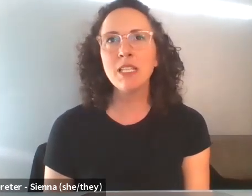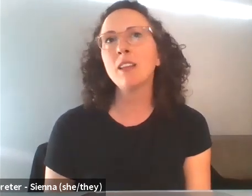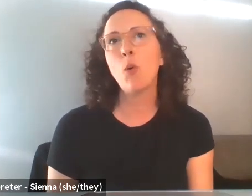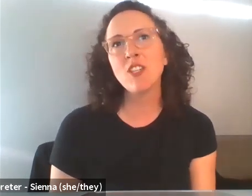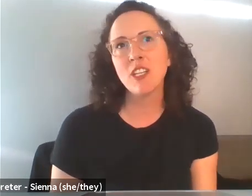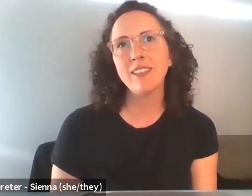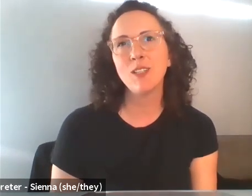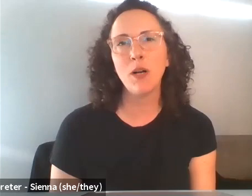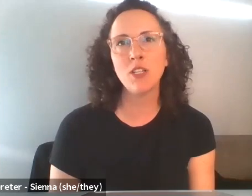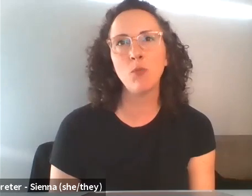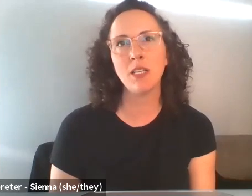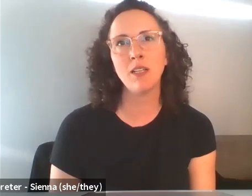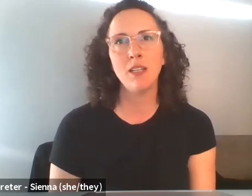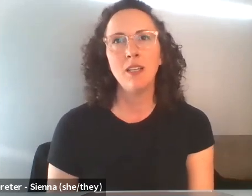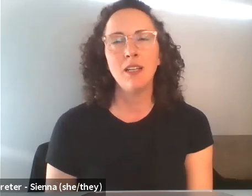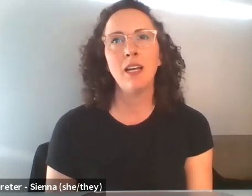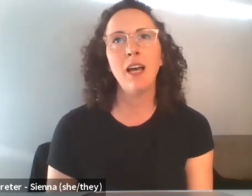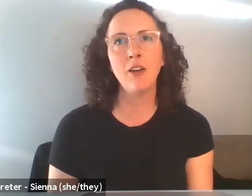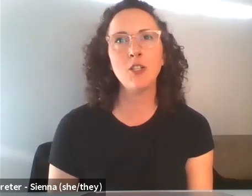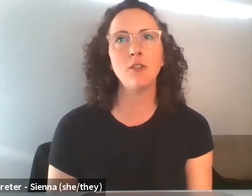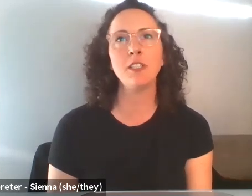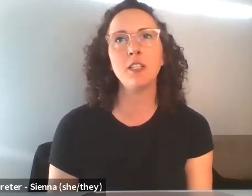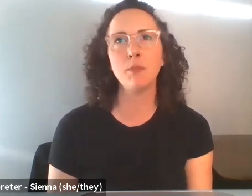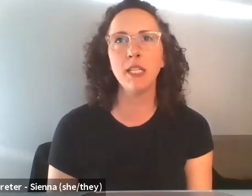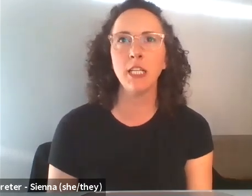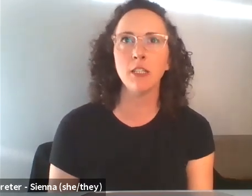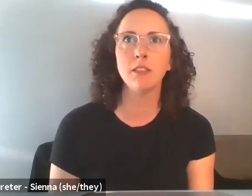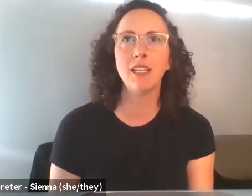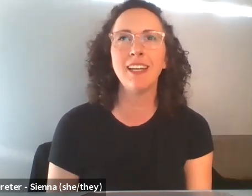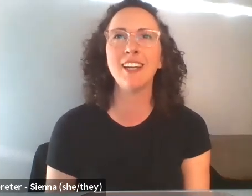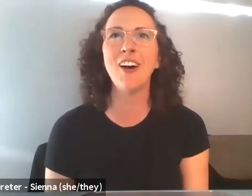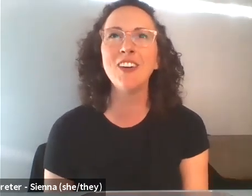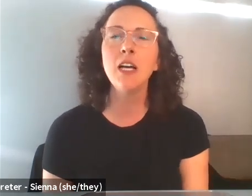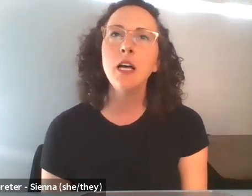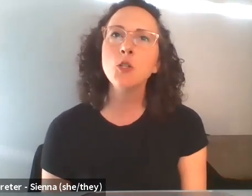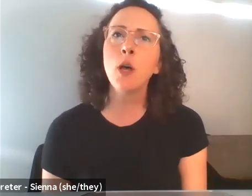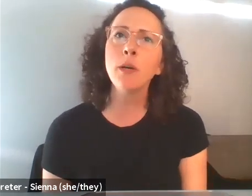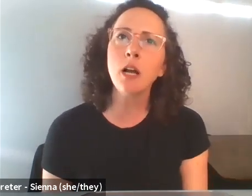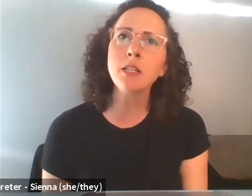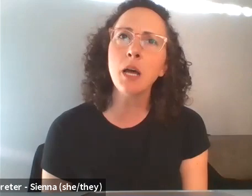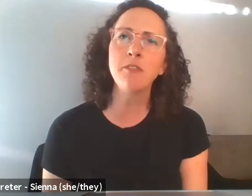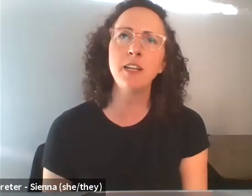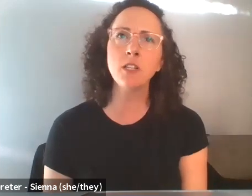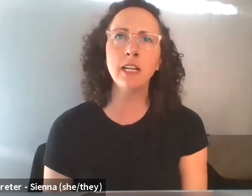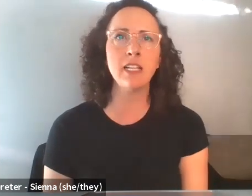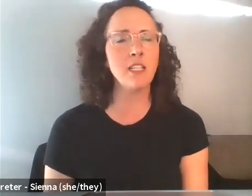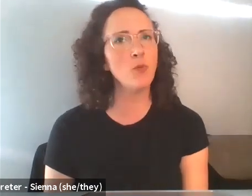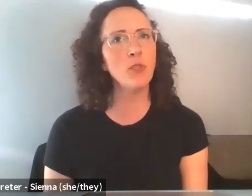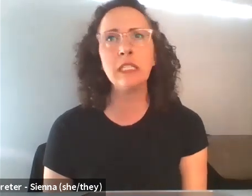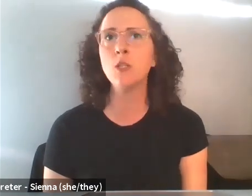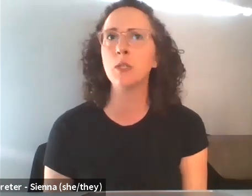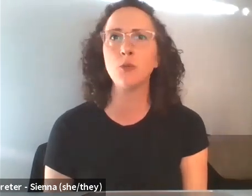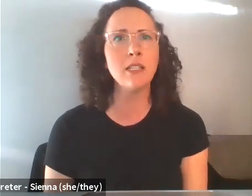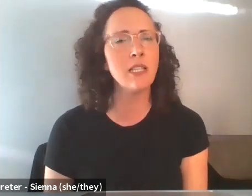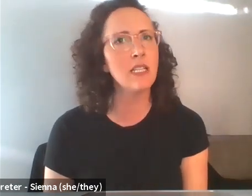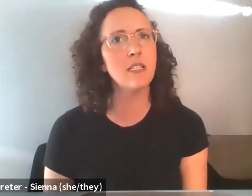That was not the question. The question wasn't, how did Sophie's disability do? And so I went and talked to that professor, and I said, you